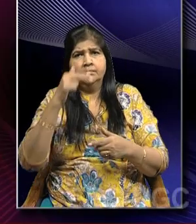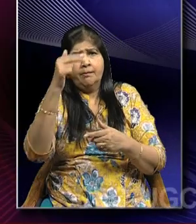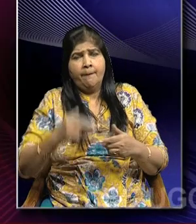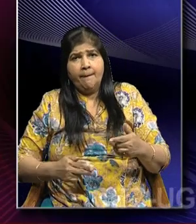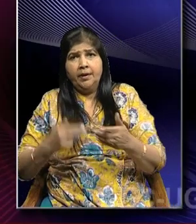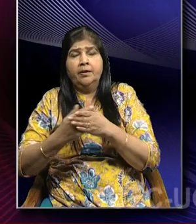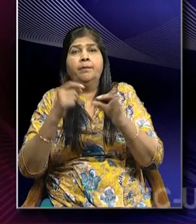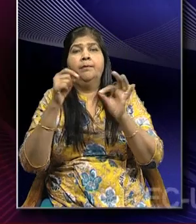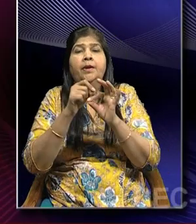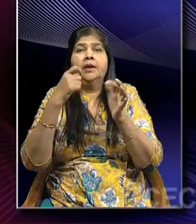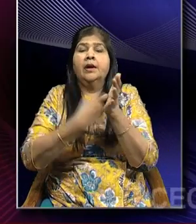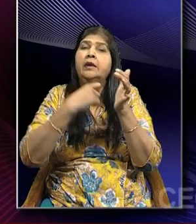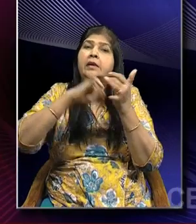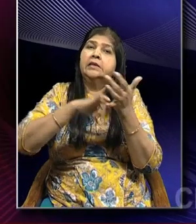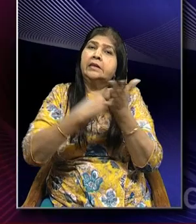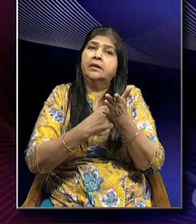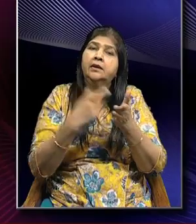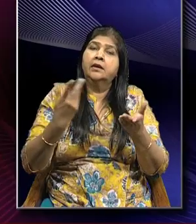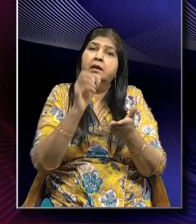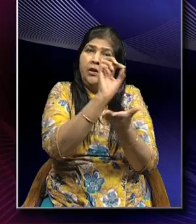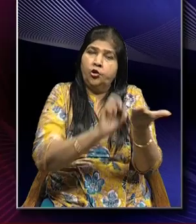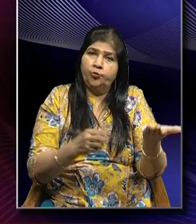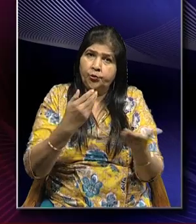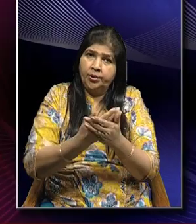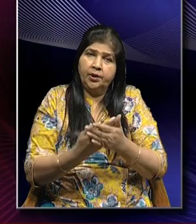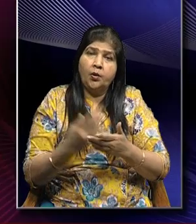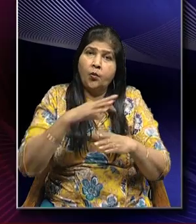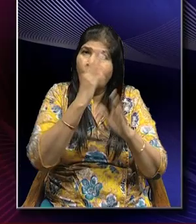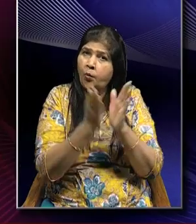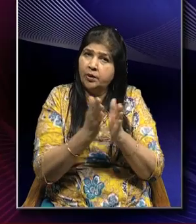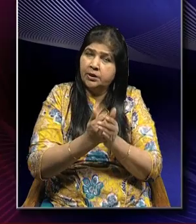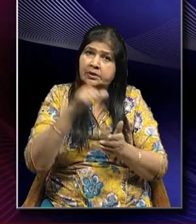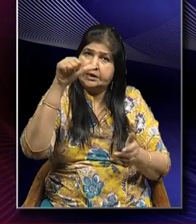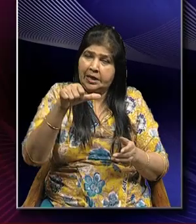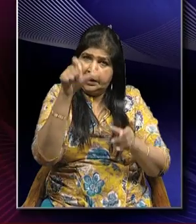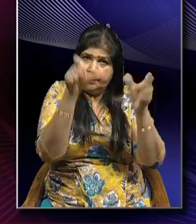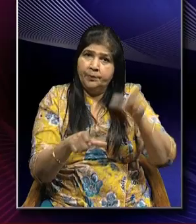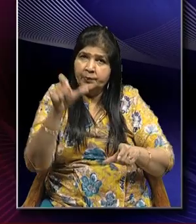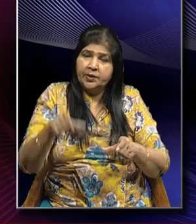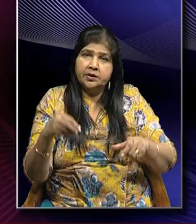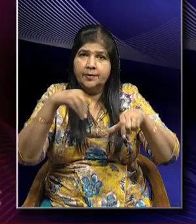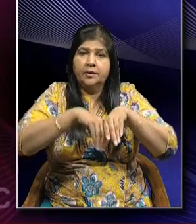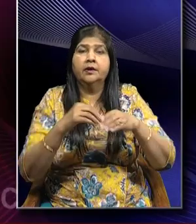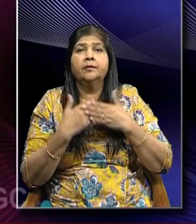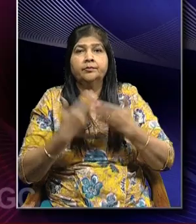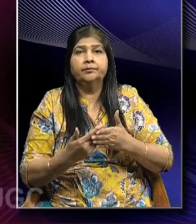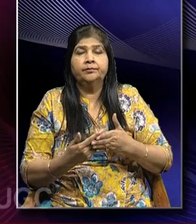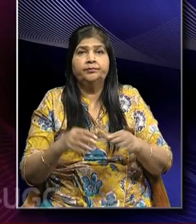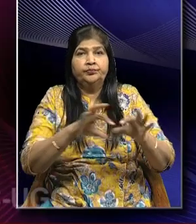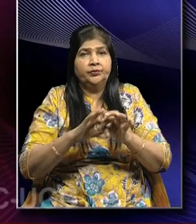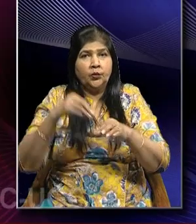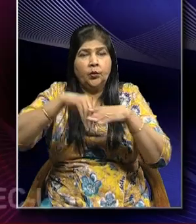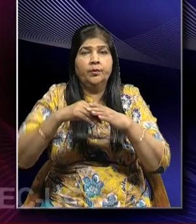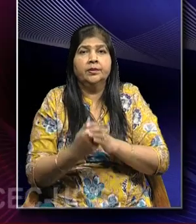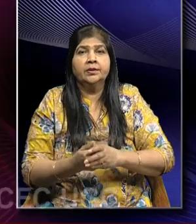of BRSR. So in BRSR reporting, all these 9 principles, they have been duly incorporated, and